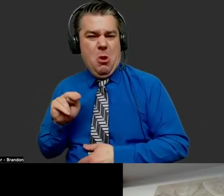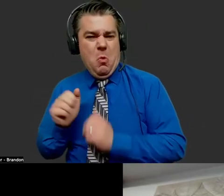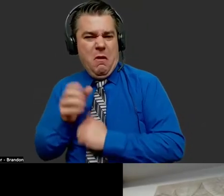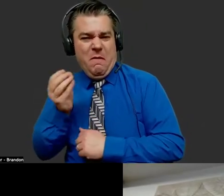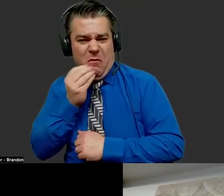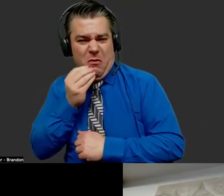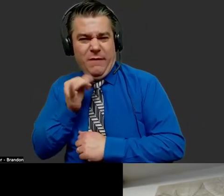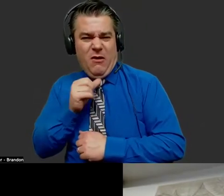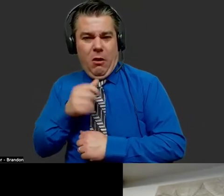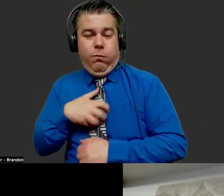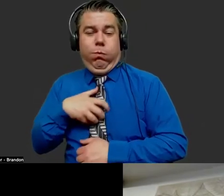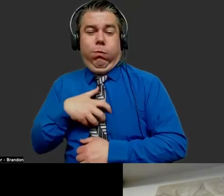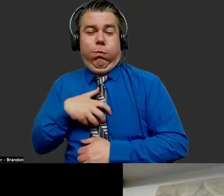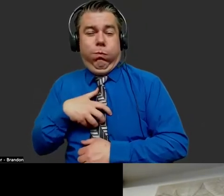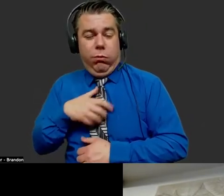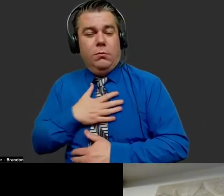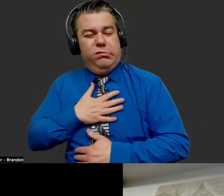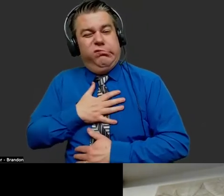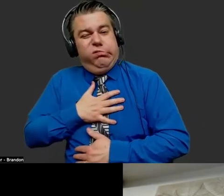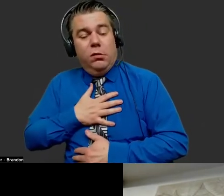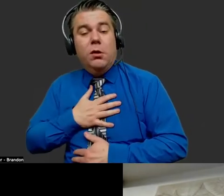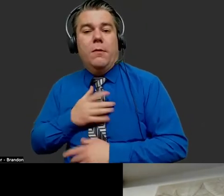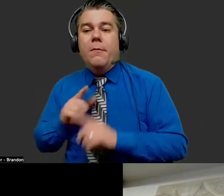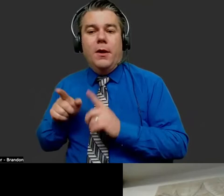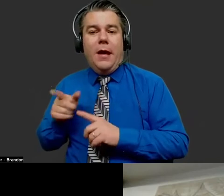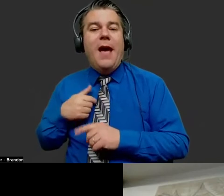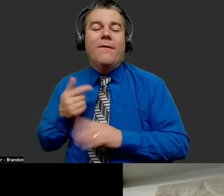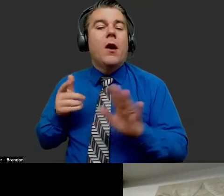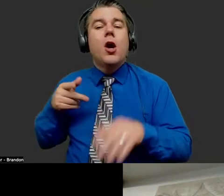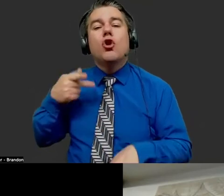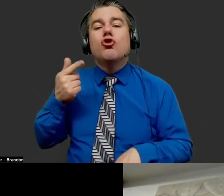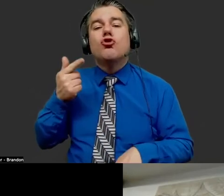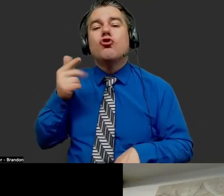heartburn. So I take, because it has grains of paradise, which is an